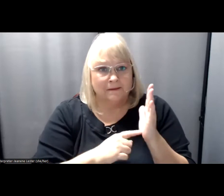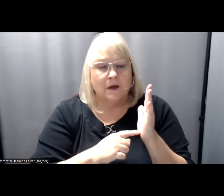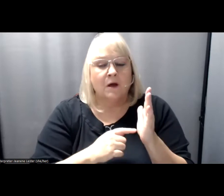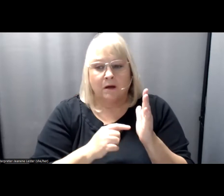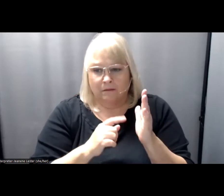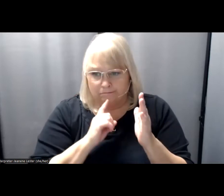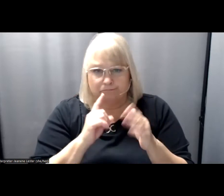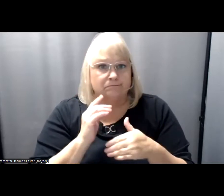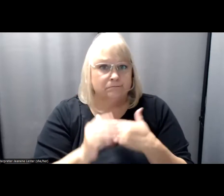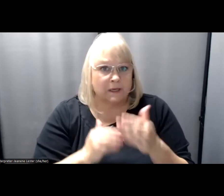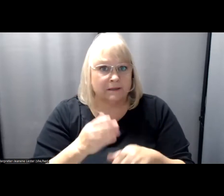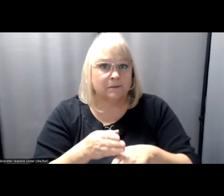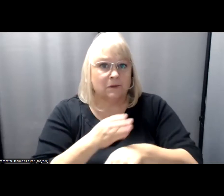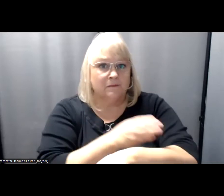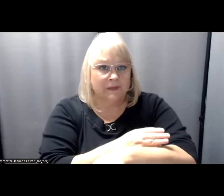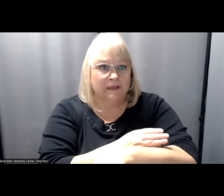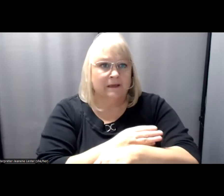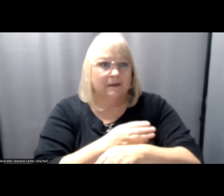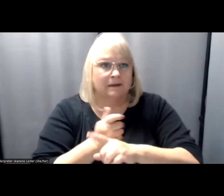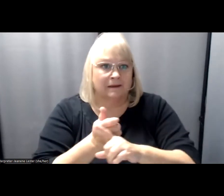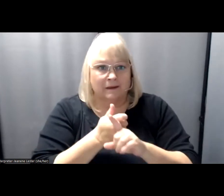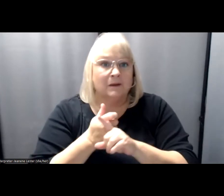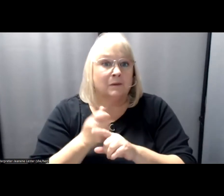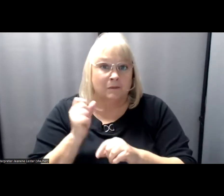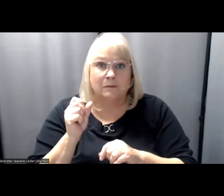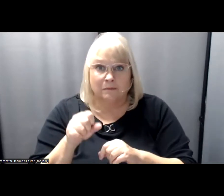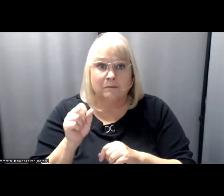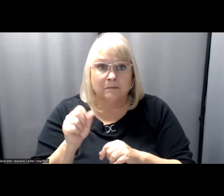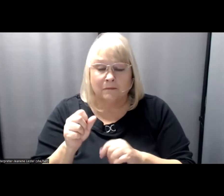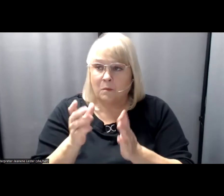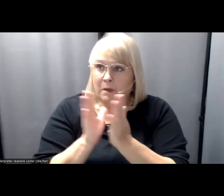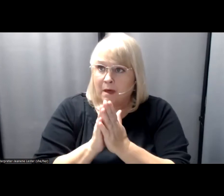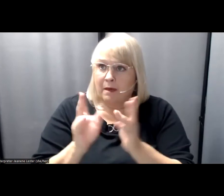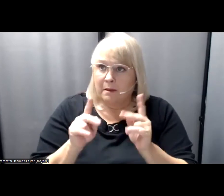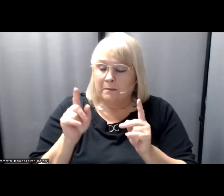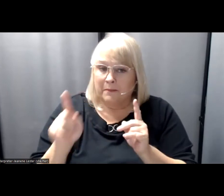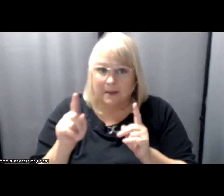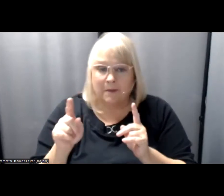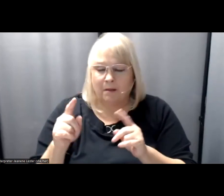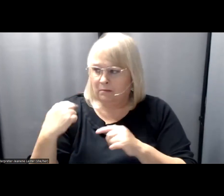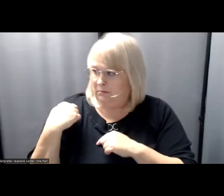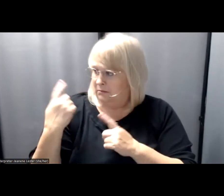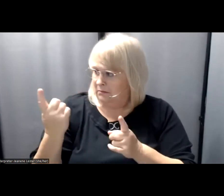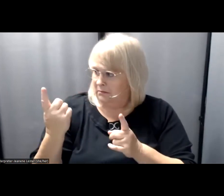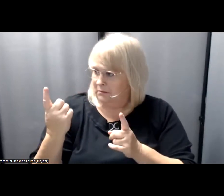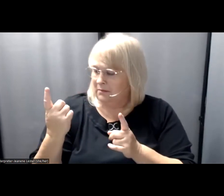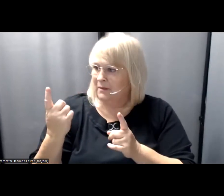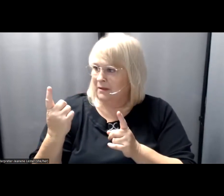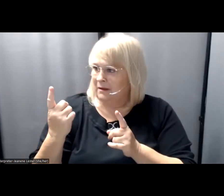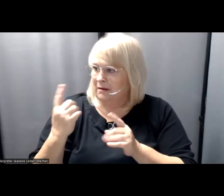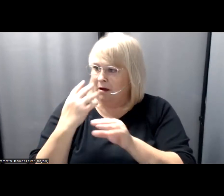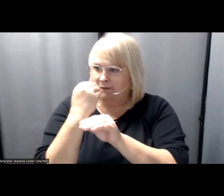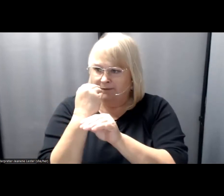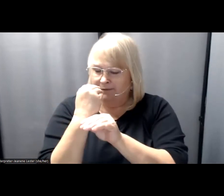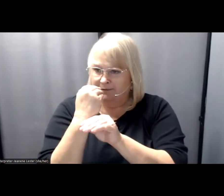process improvement project in their own way, aren't they? We are asking people to change how they've been doing business for the last couple of years